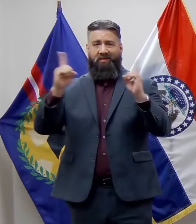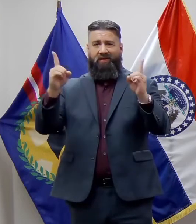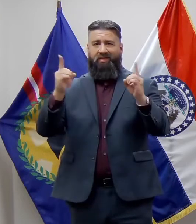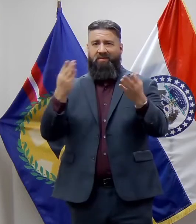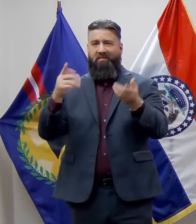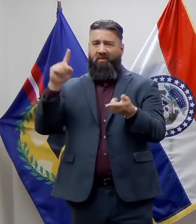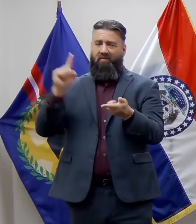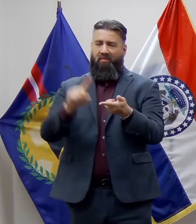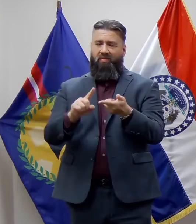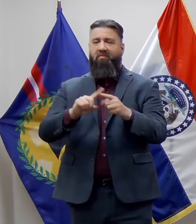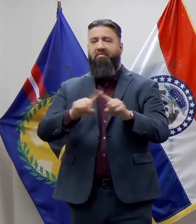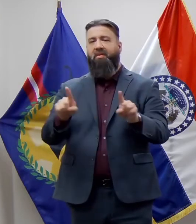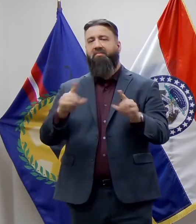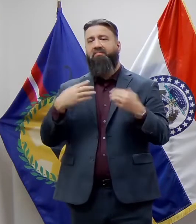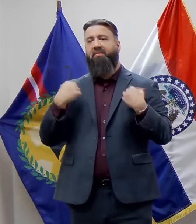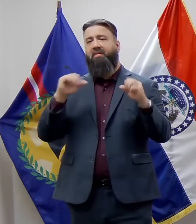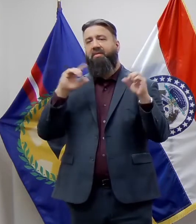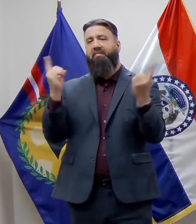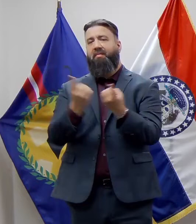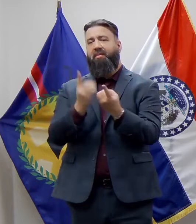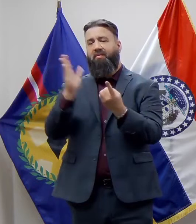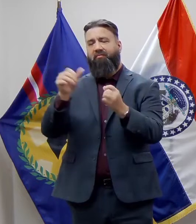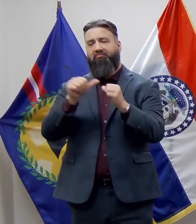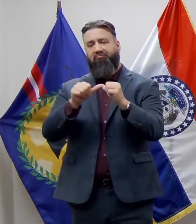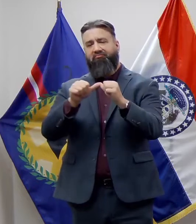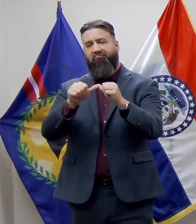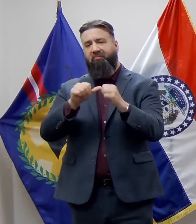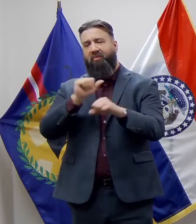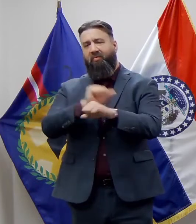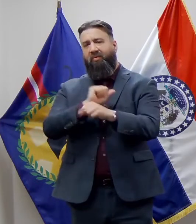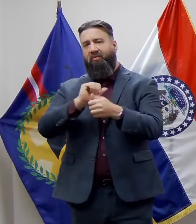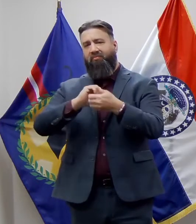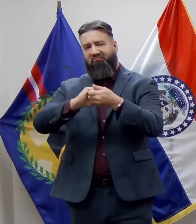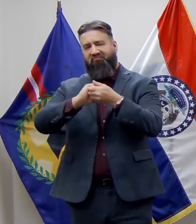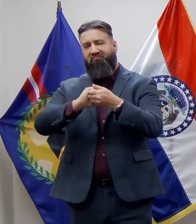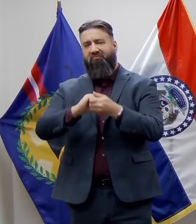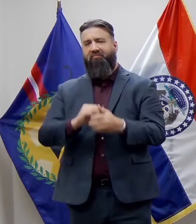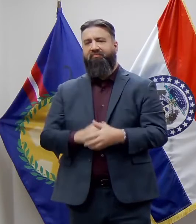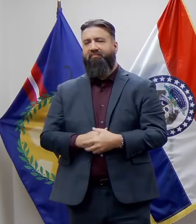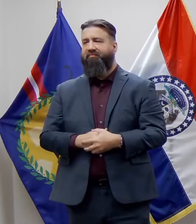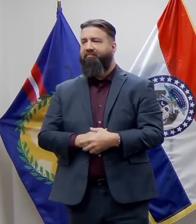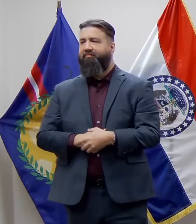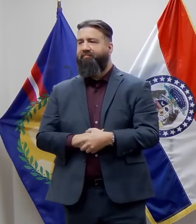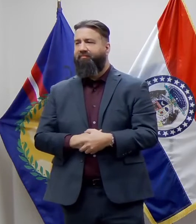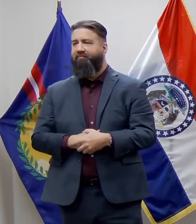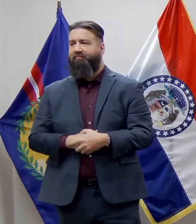the health department will continue to work with community partners to try and get people vaccinated.